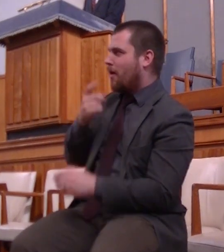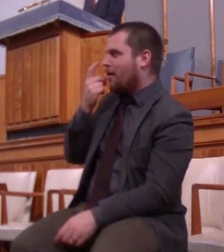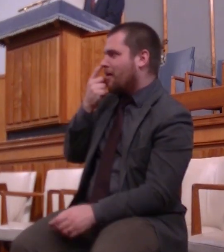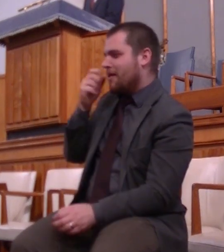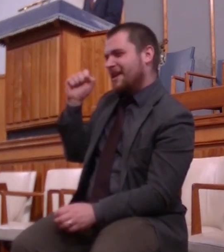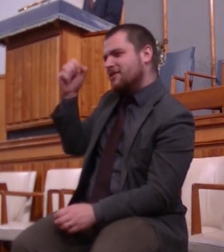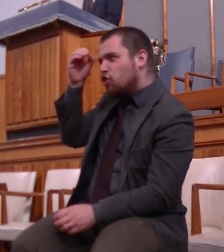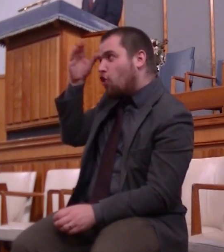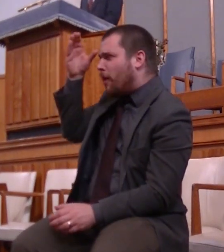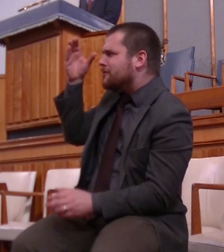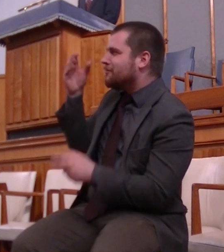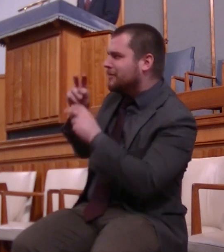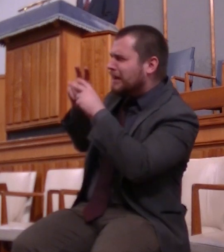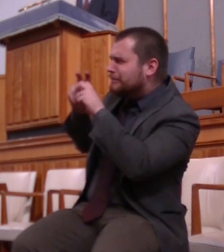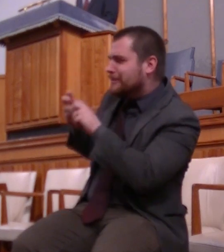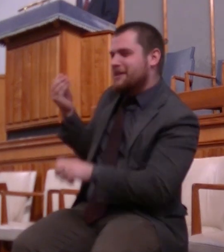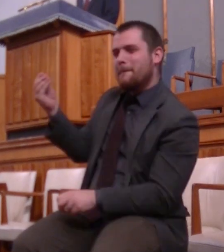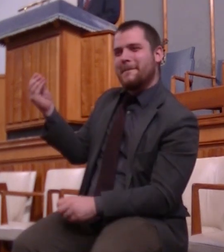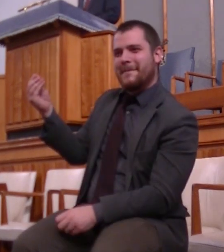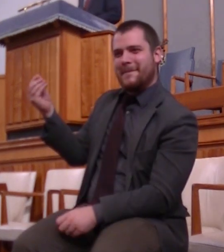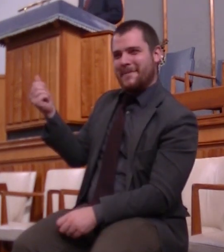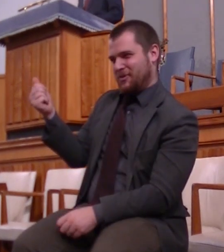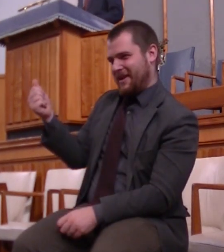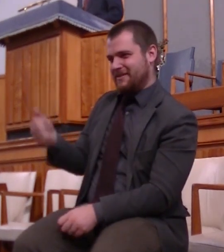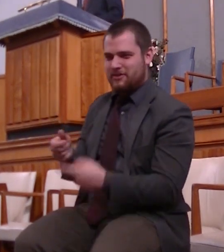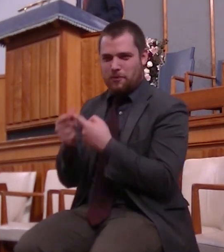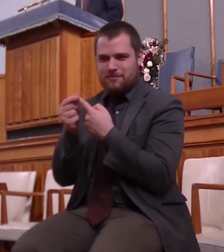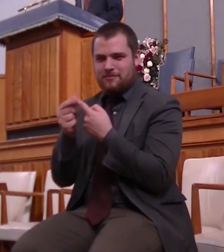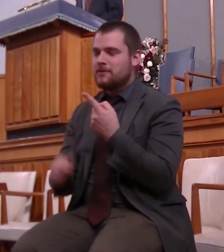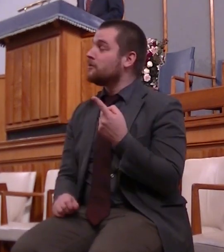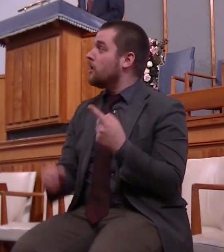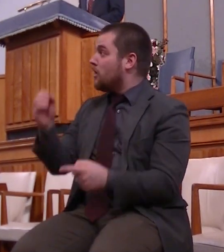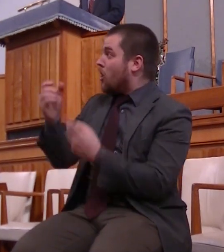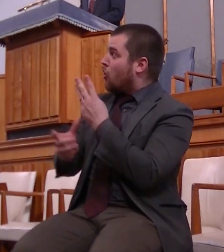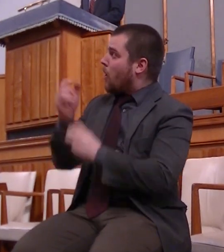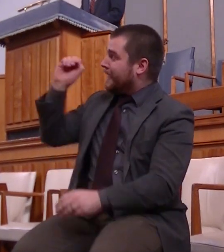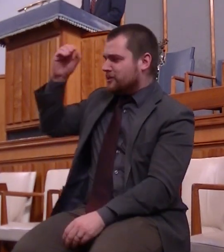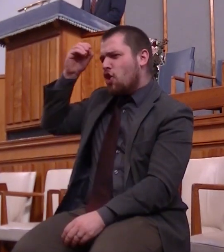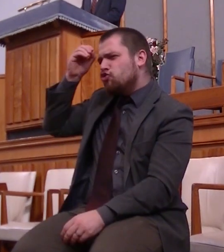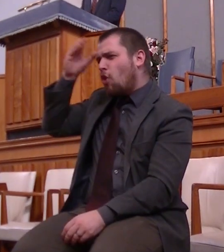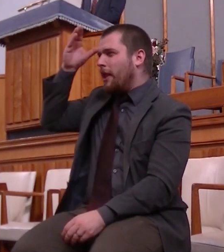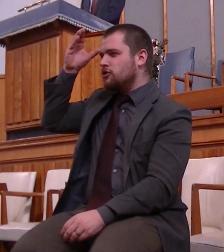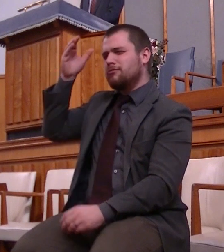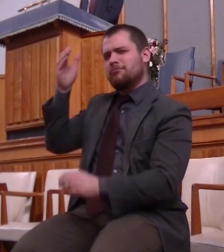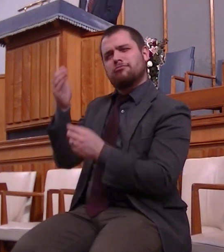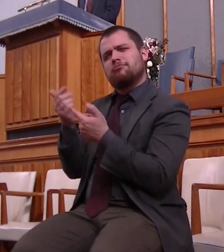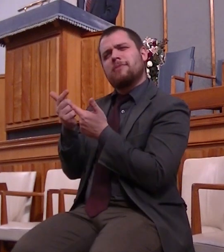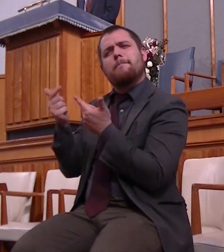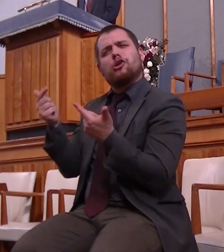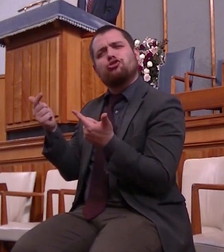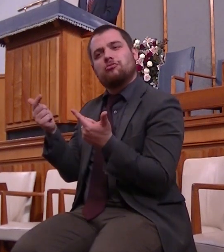theme. God's knowledge is, as I've mentioned, infinite. The scripture says there is